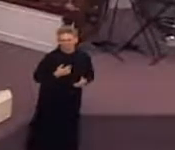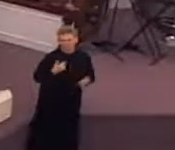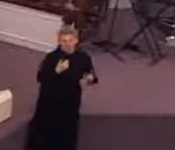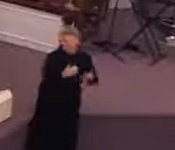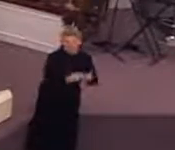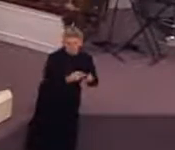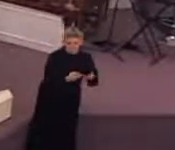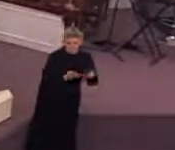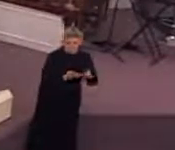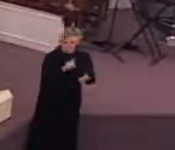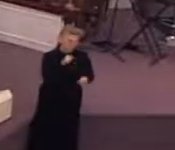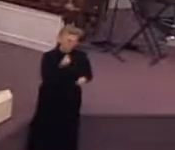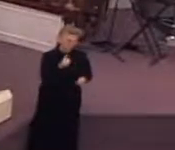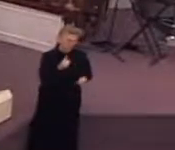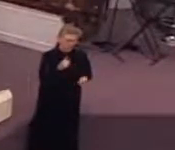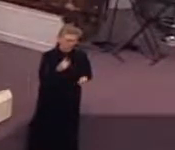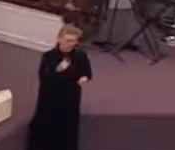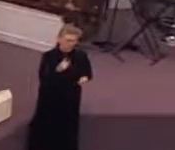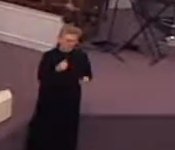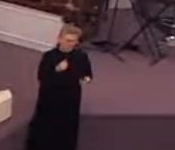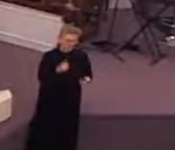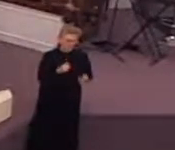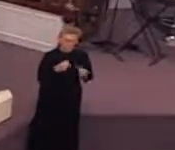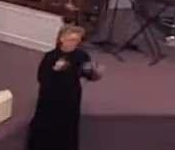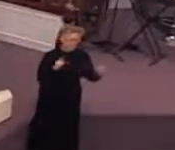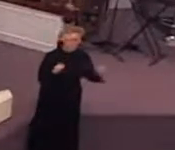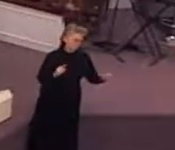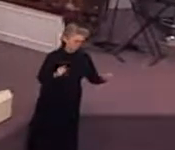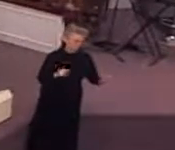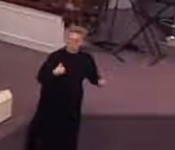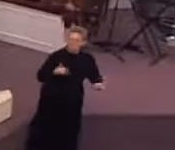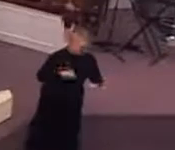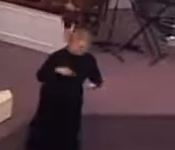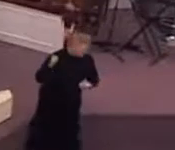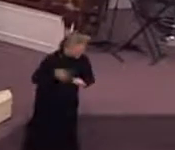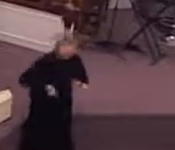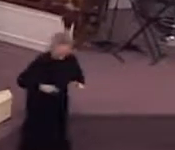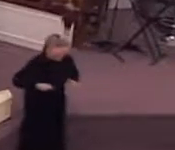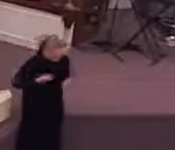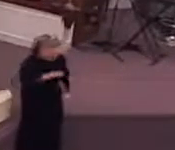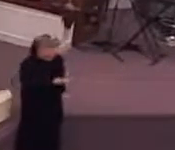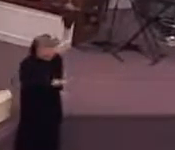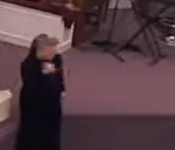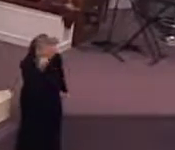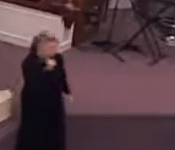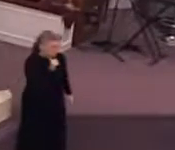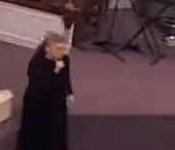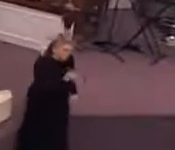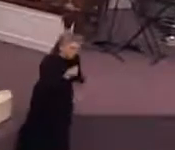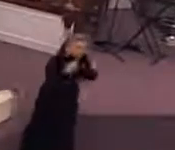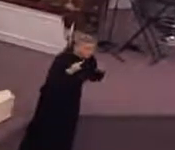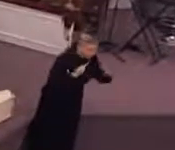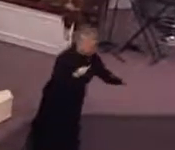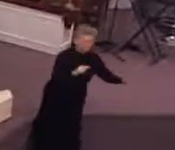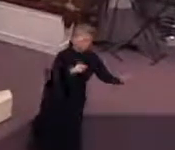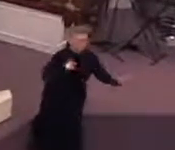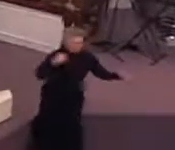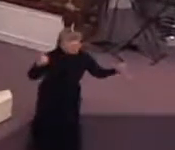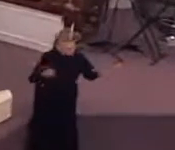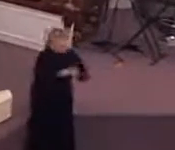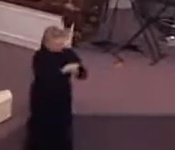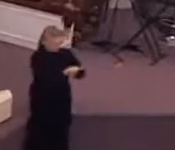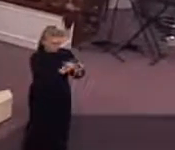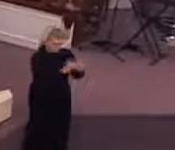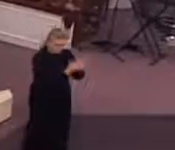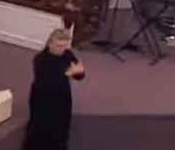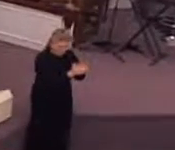I understand that. But we can't live there, folks. Come on, if you're not being effective, amen, I'm challenging you tonight by the